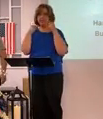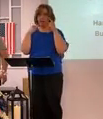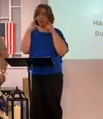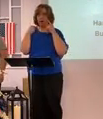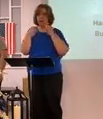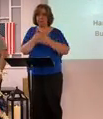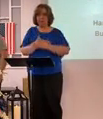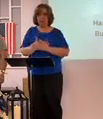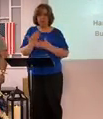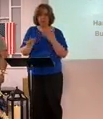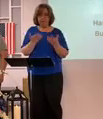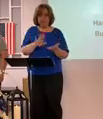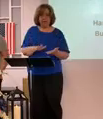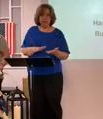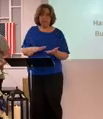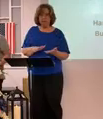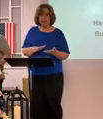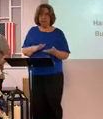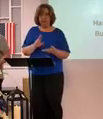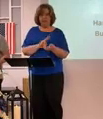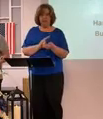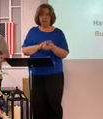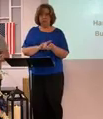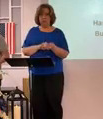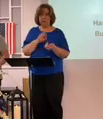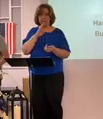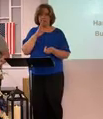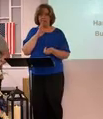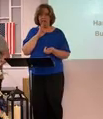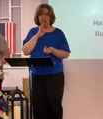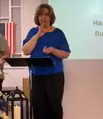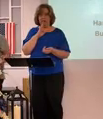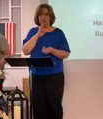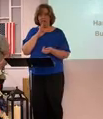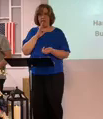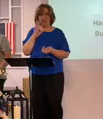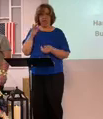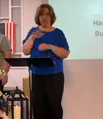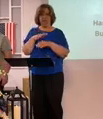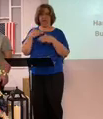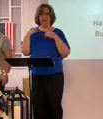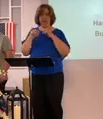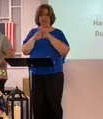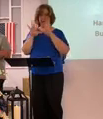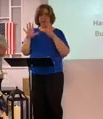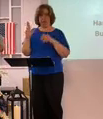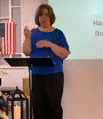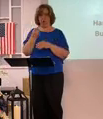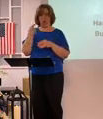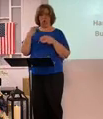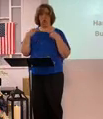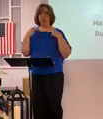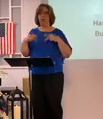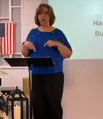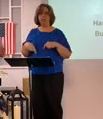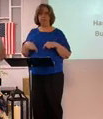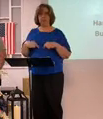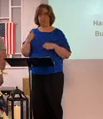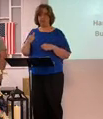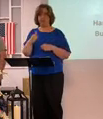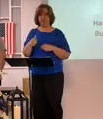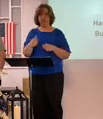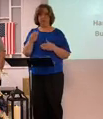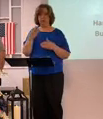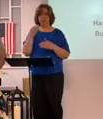thinking maybe he's dead while he coughed. She's like, oh wow, he cleaned his own lungs out. And so they didn't even need to do anything. He came